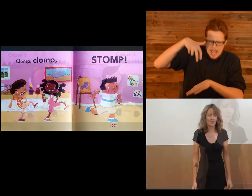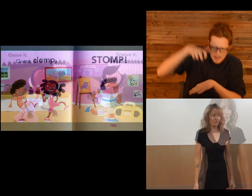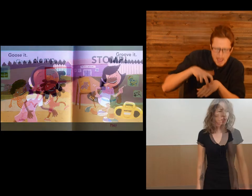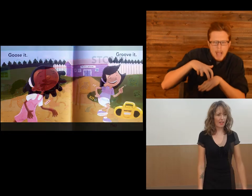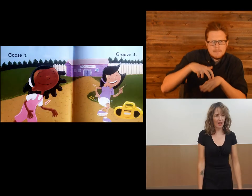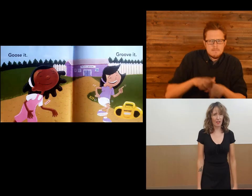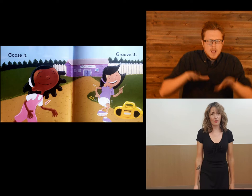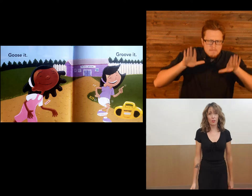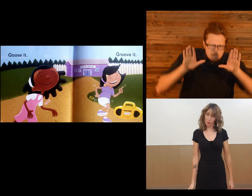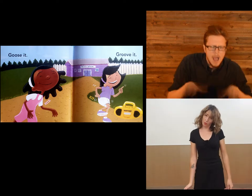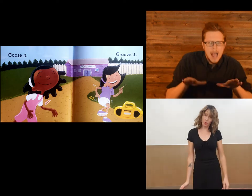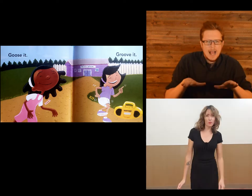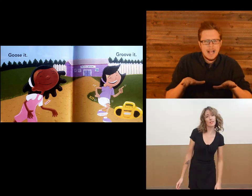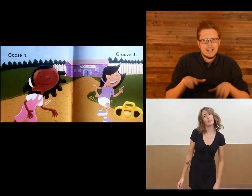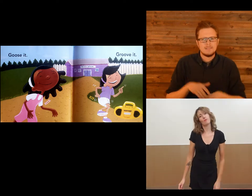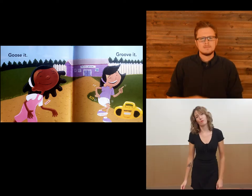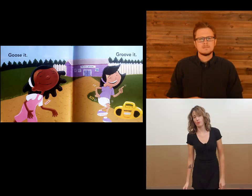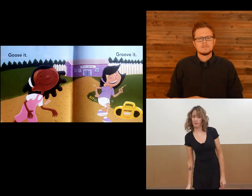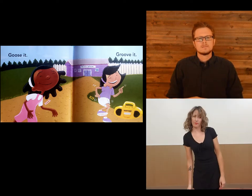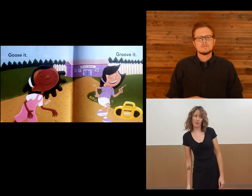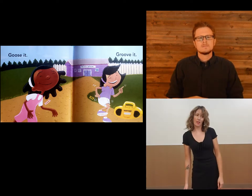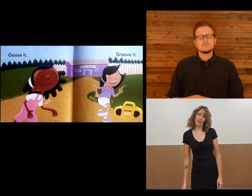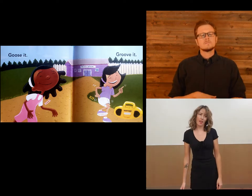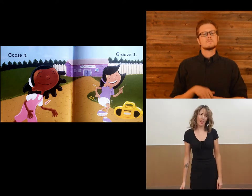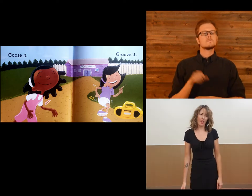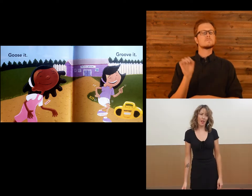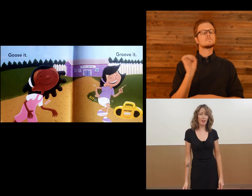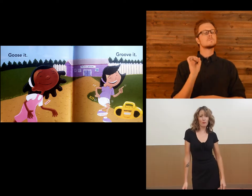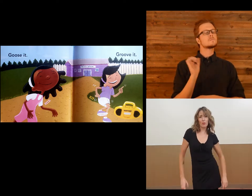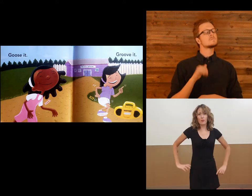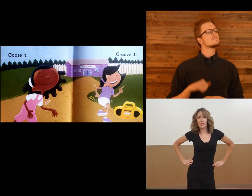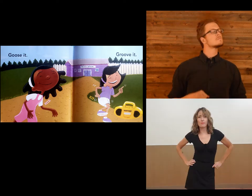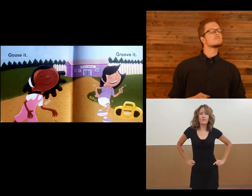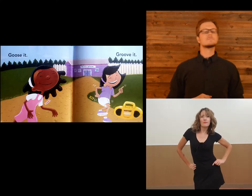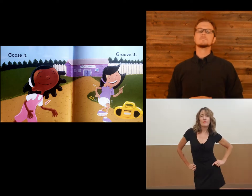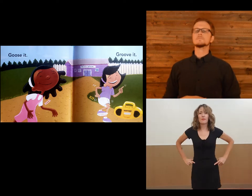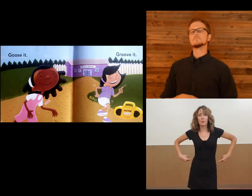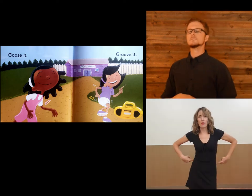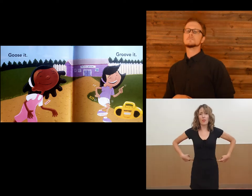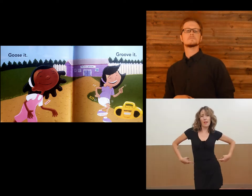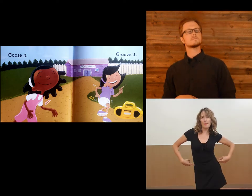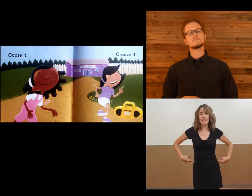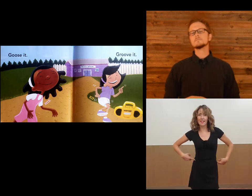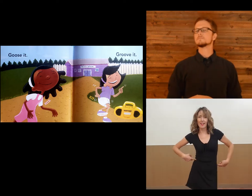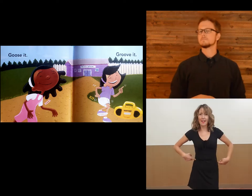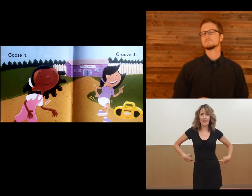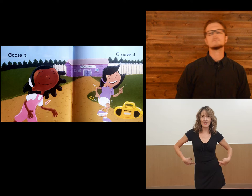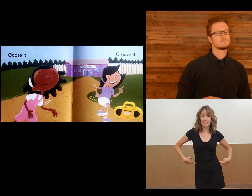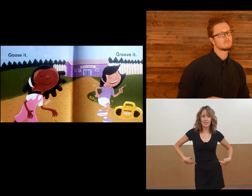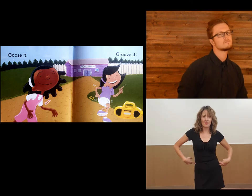Nice. Can you goose it and groove it with your